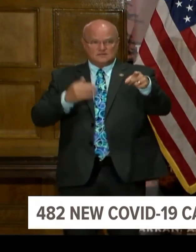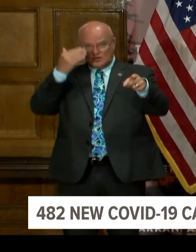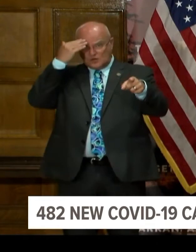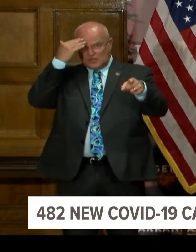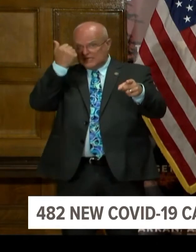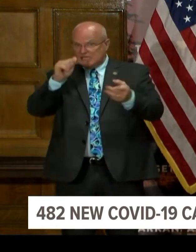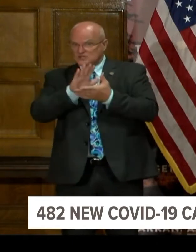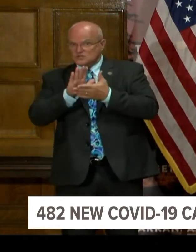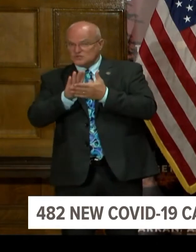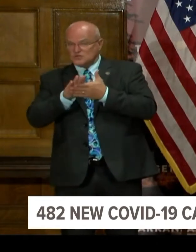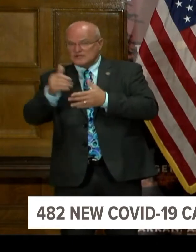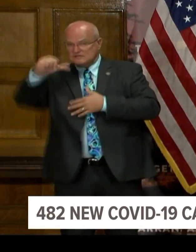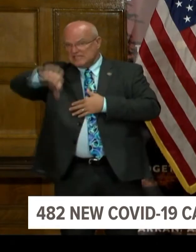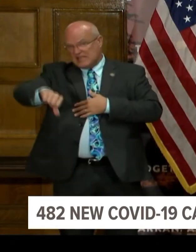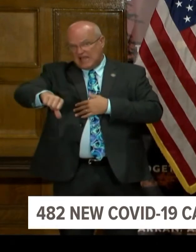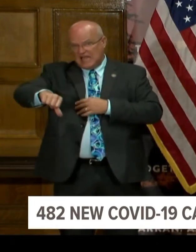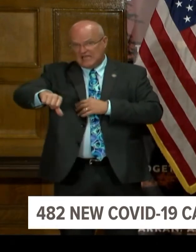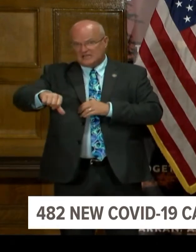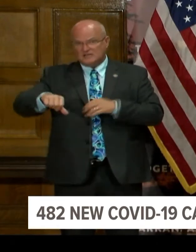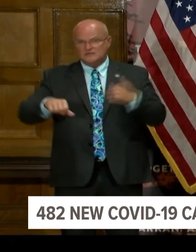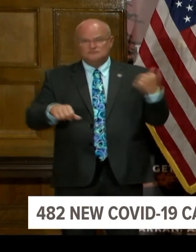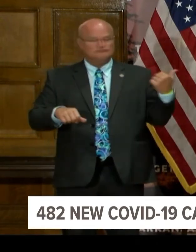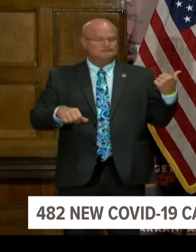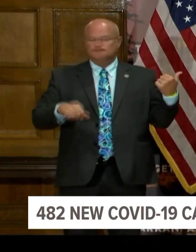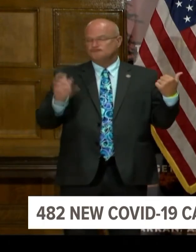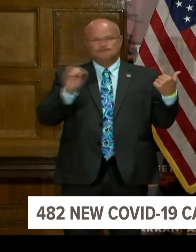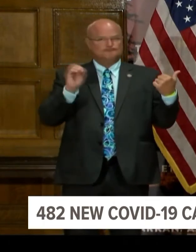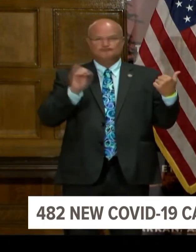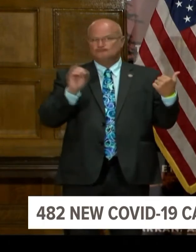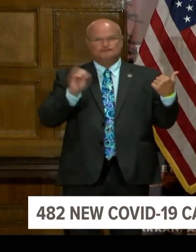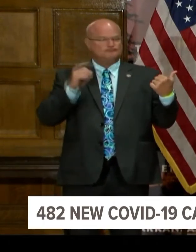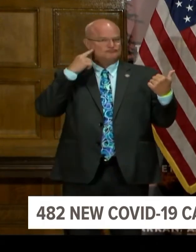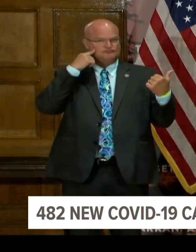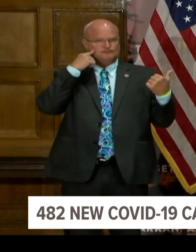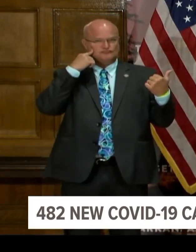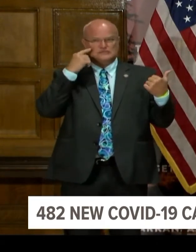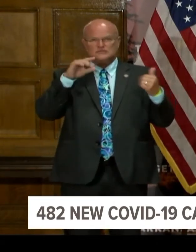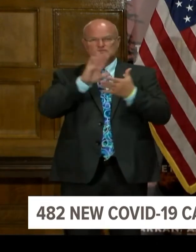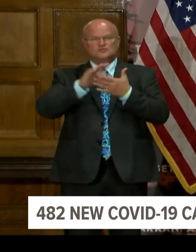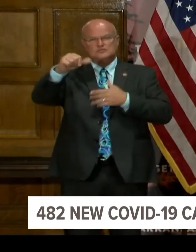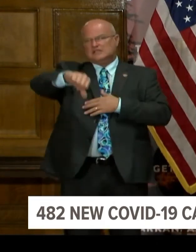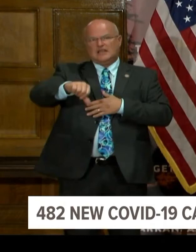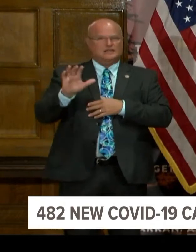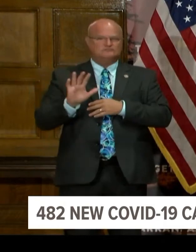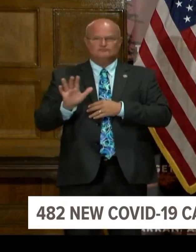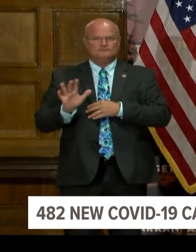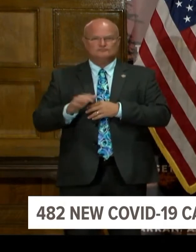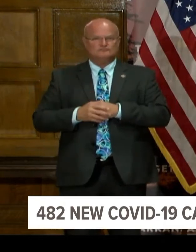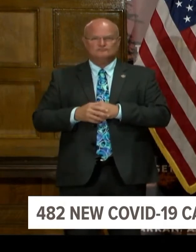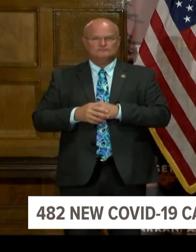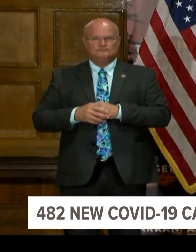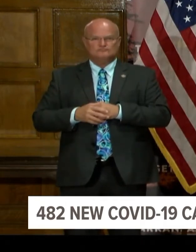of schools that have declined this resource? I have not heard of any cases as of yet.